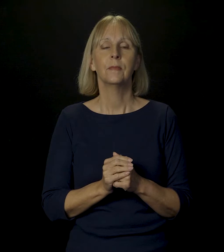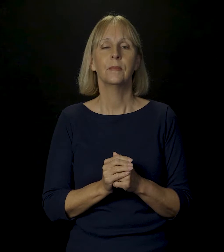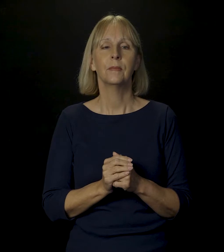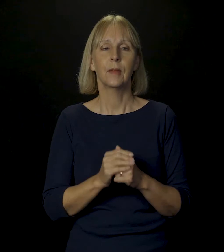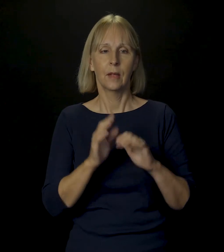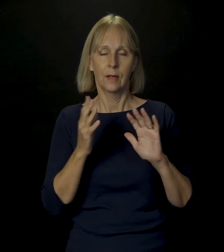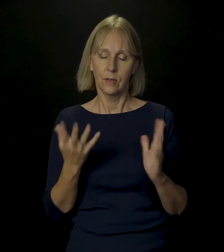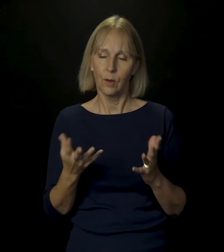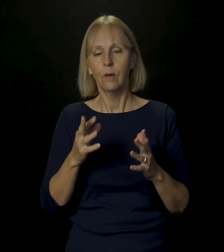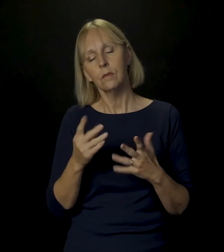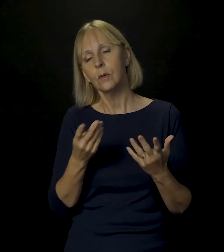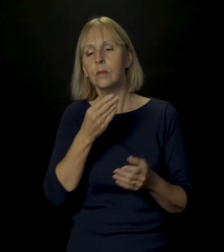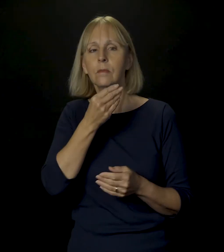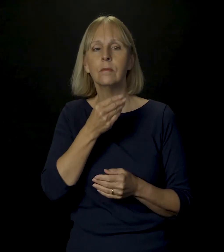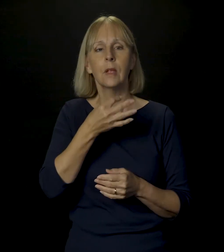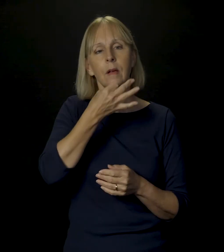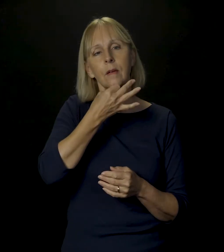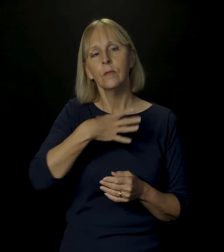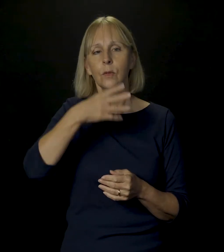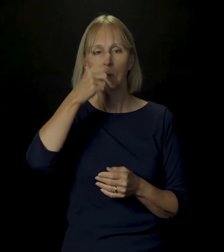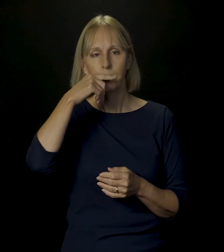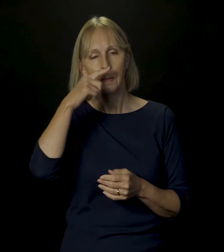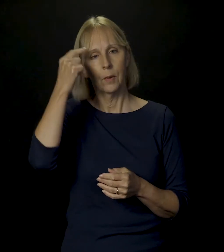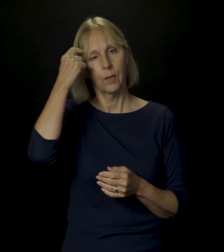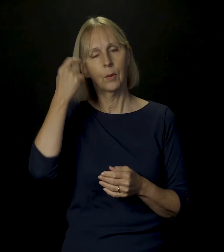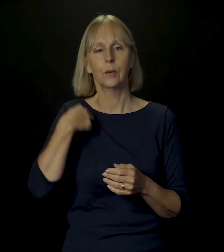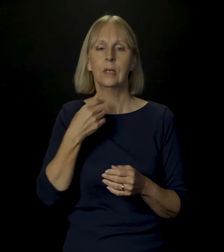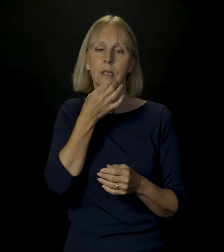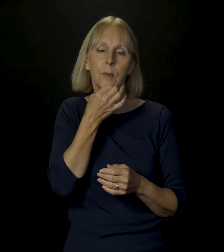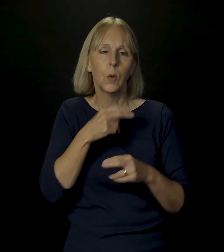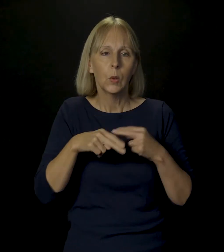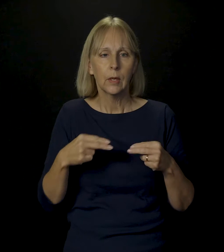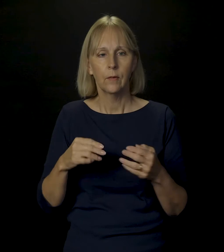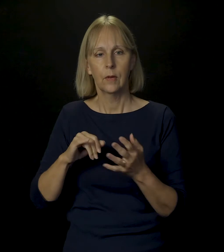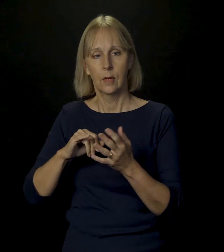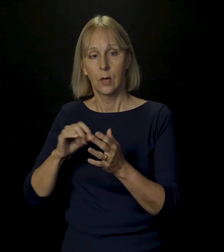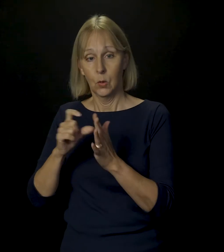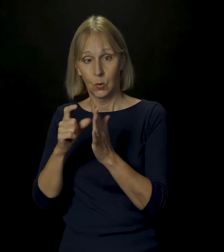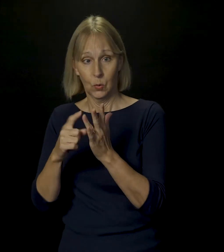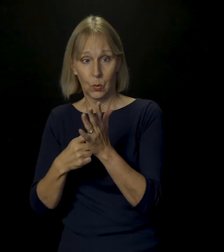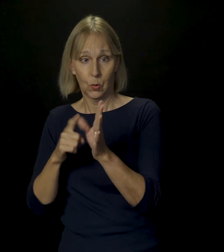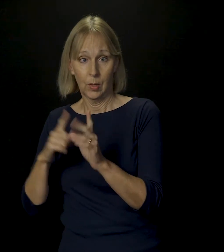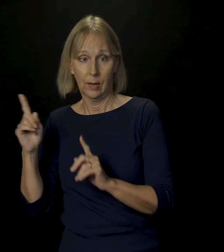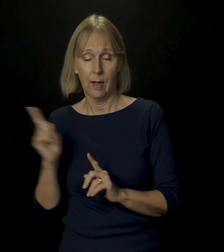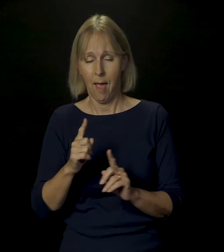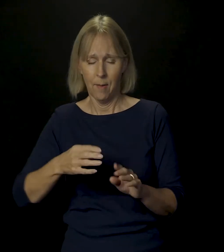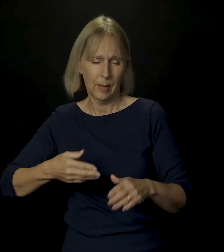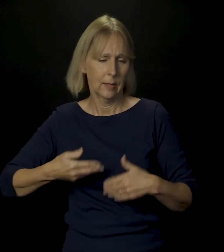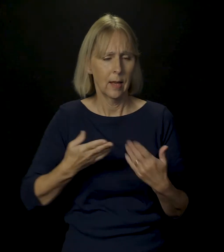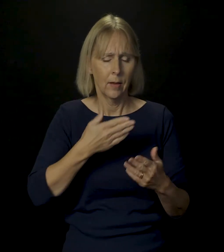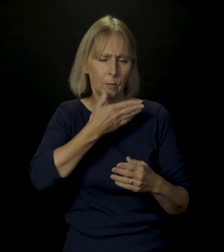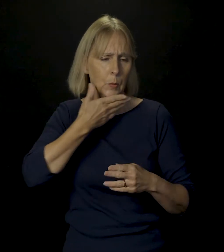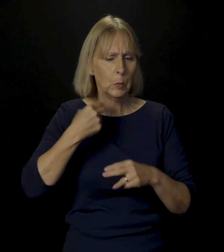What for some Would be considered A small gift Dori came in That day And showered Simone With beautiful Presents